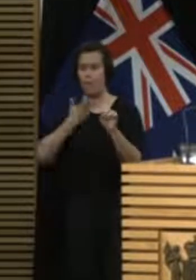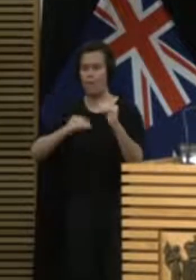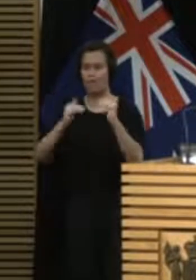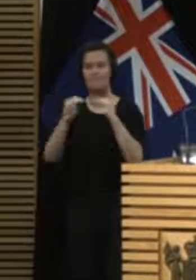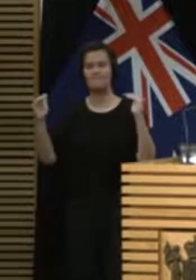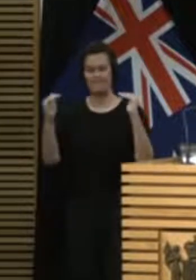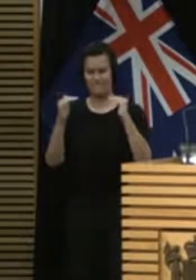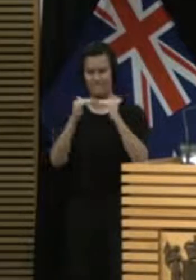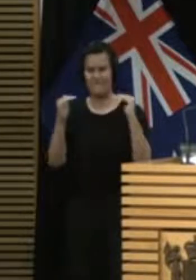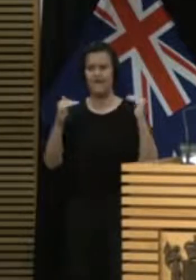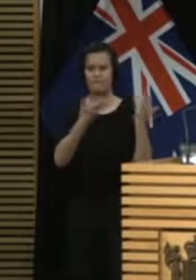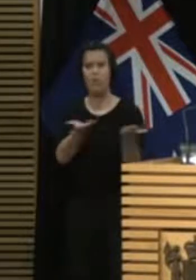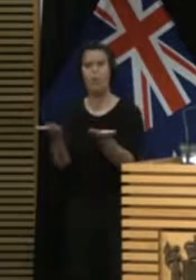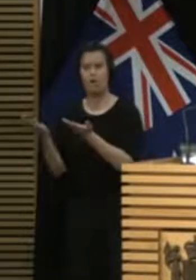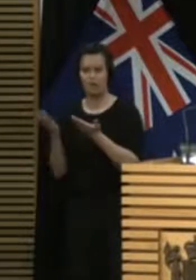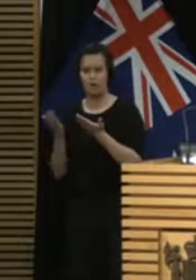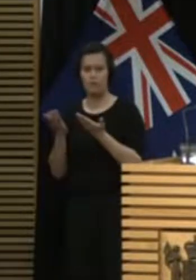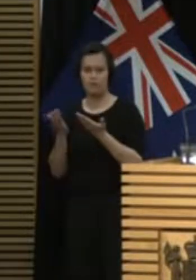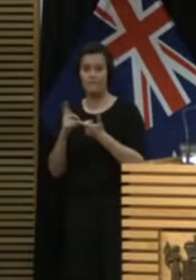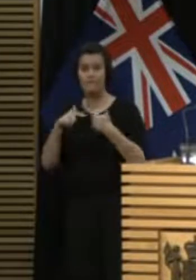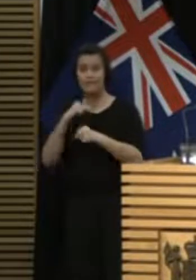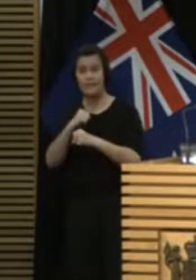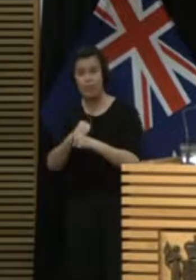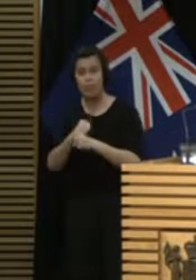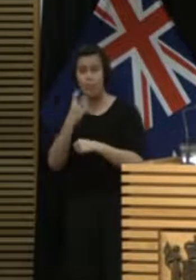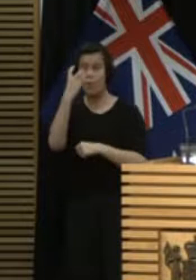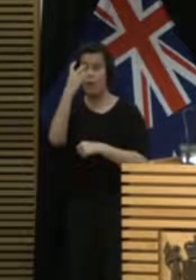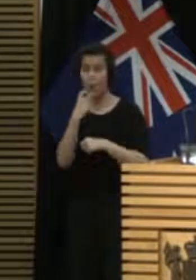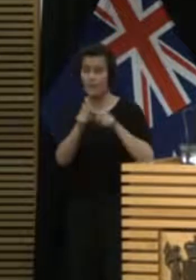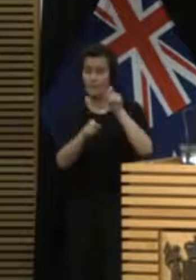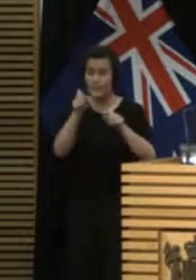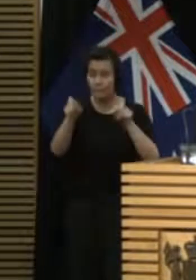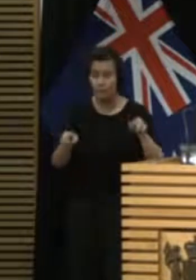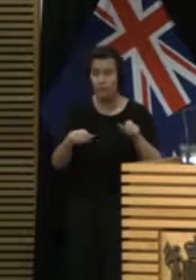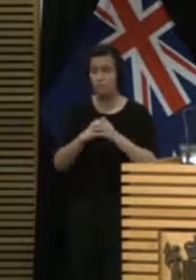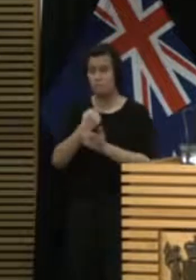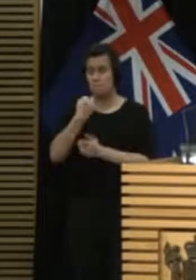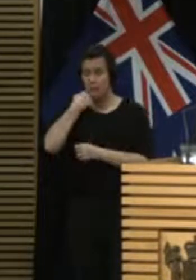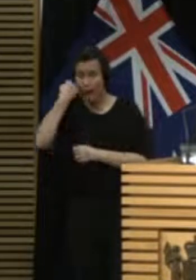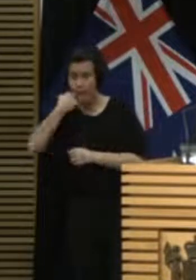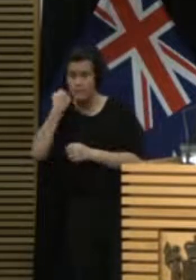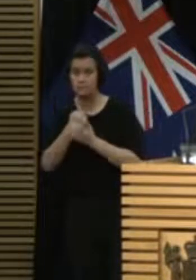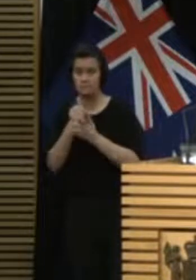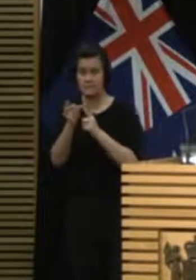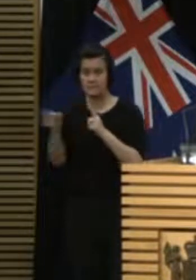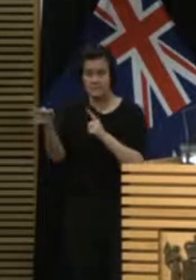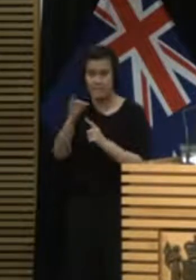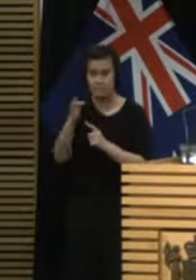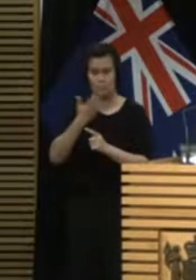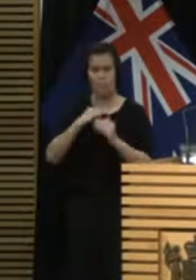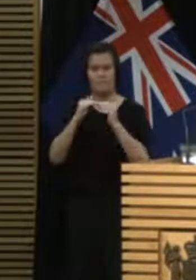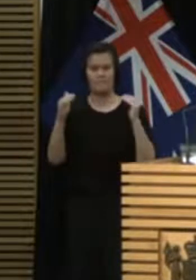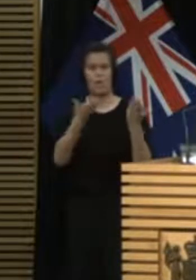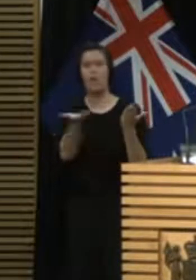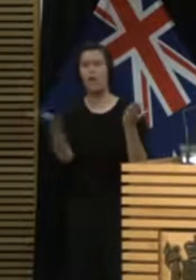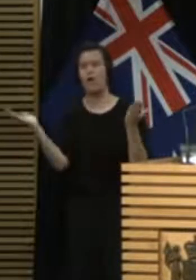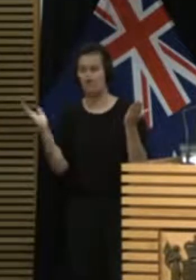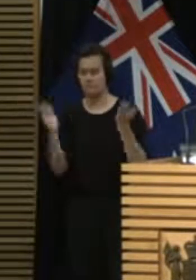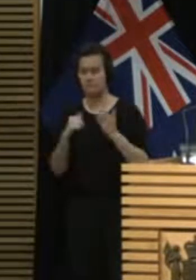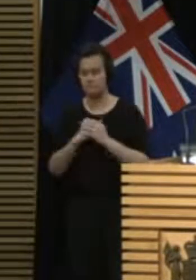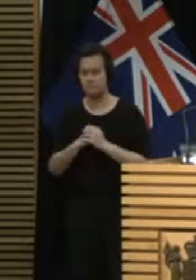rates in older populations, including older Māori and older Pacific. And just to comment on that, only 22